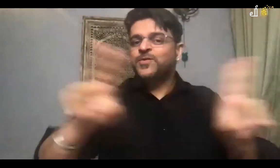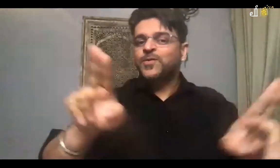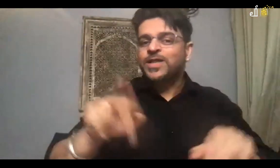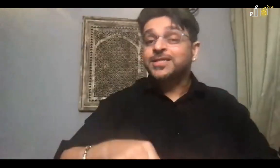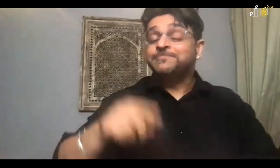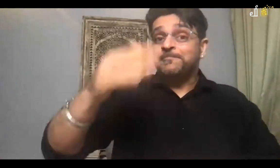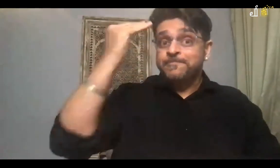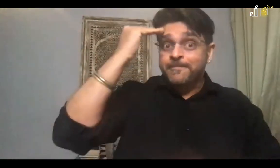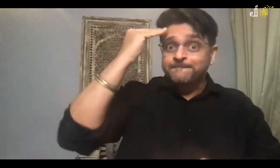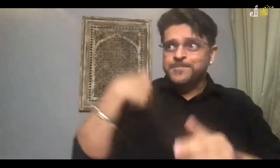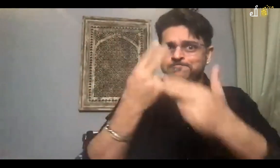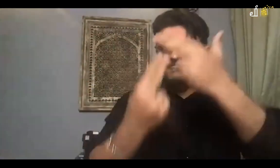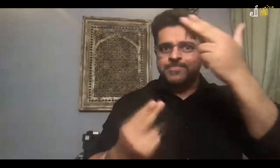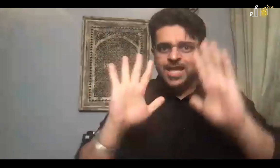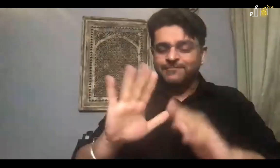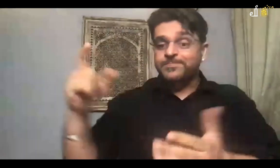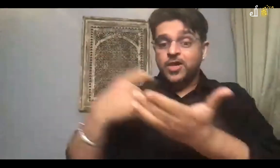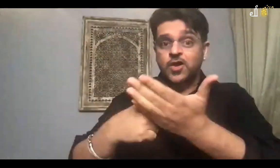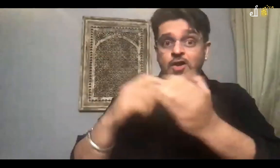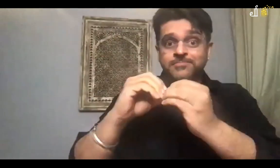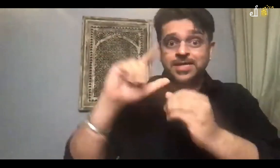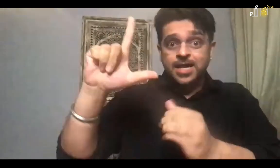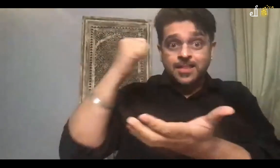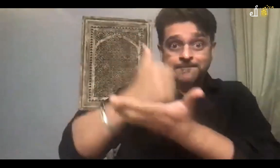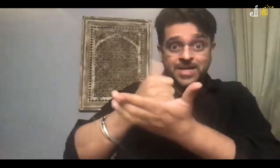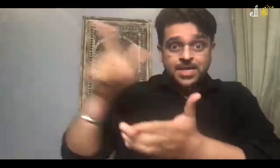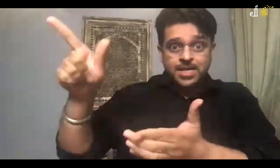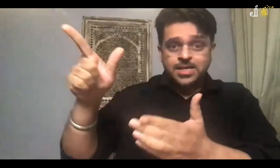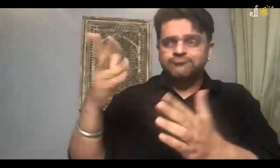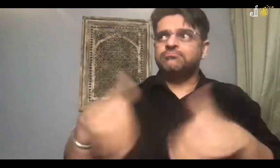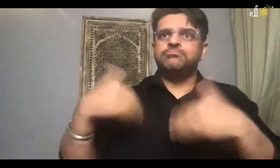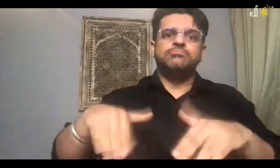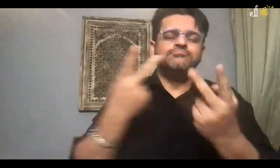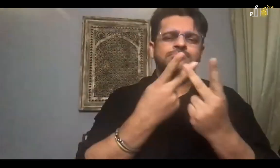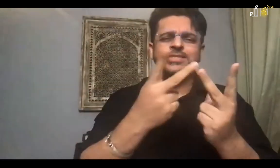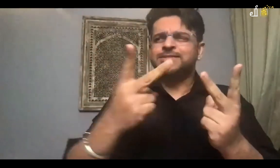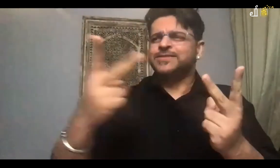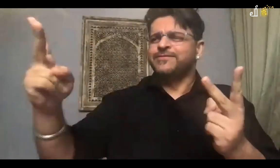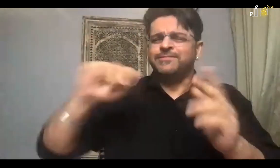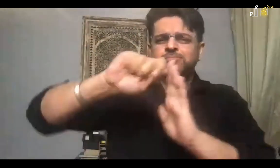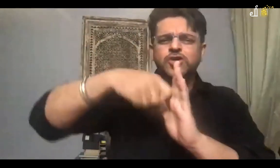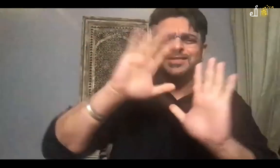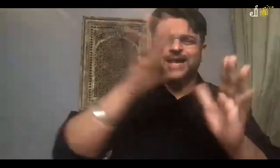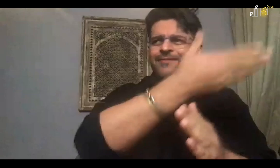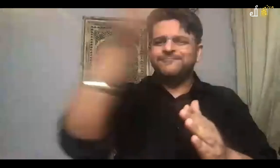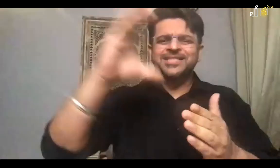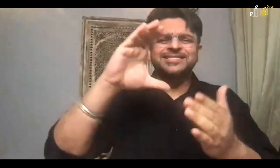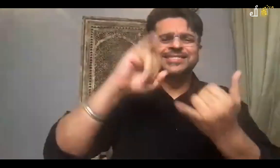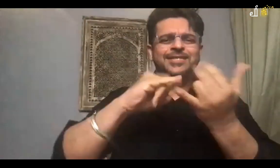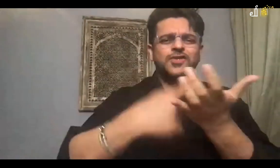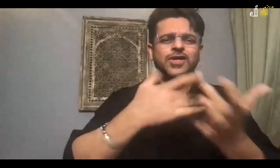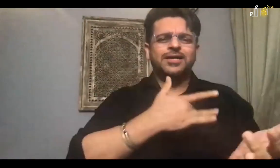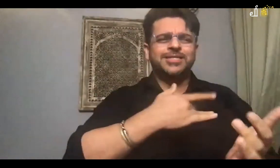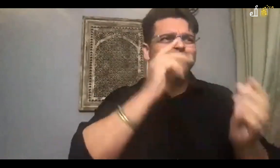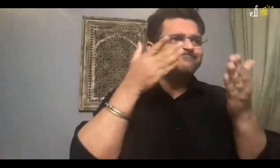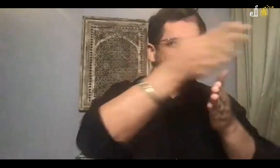and believing in us, and thank you so much. I do have something to share about RBL Bank. Such a varied variety of projects